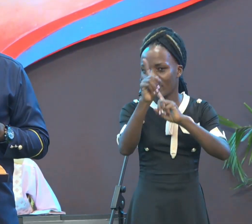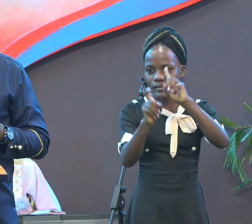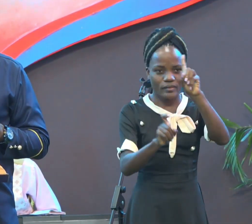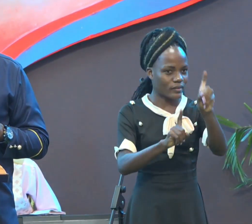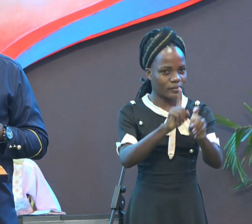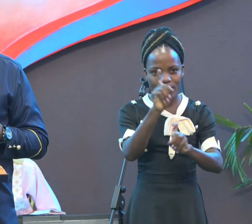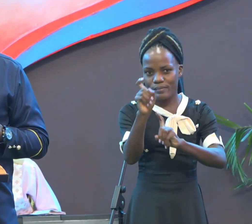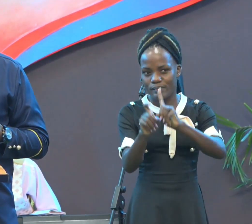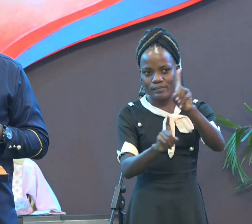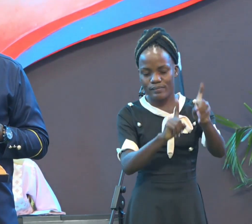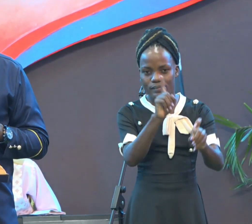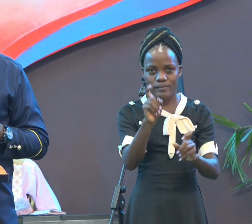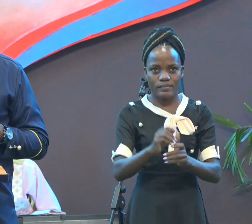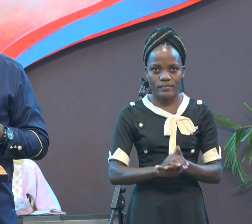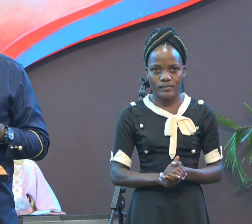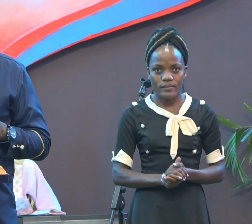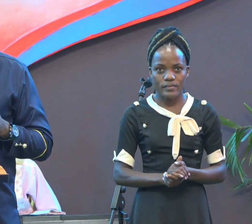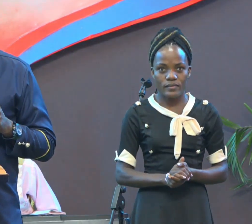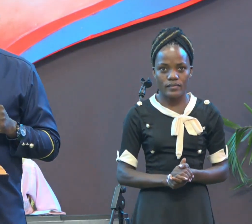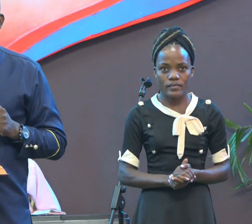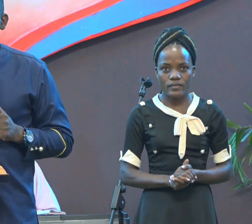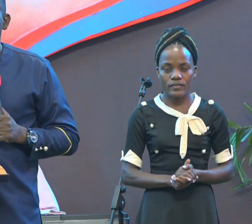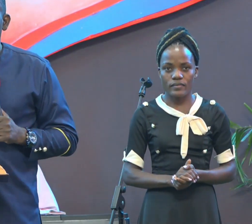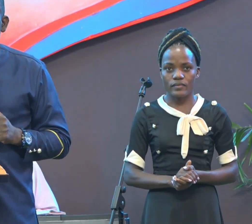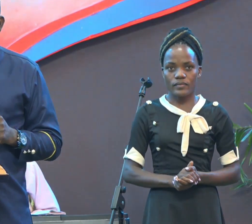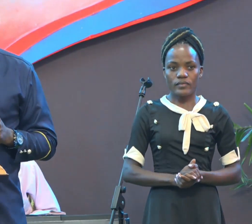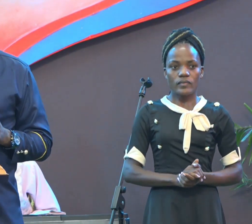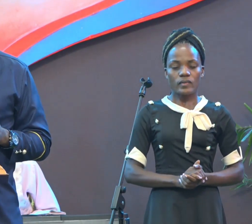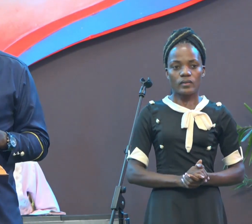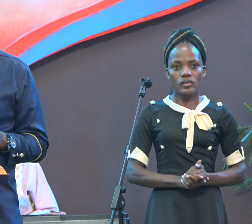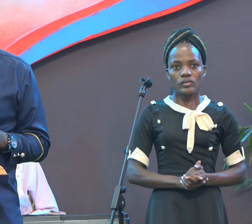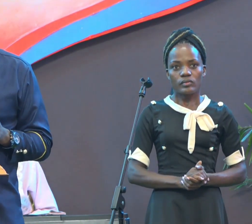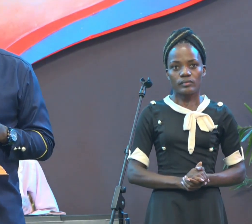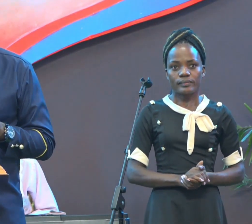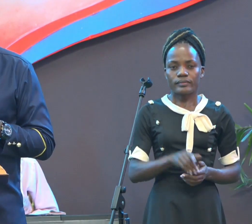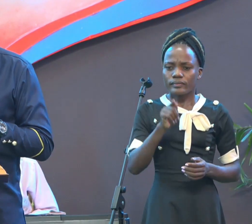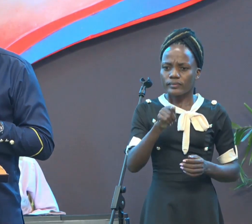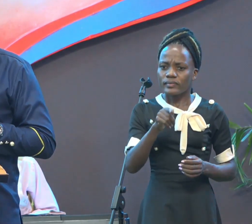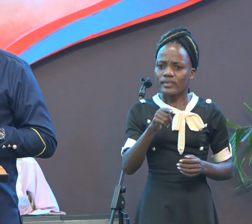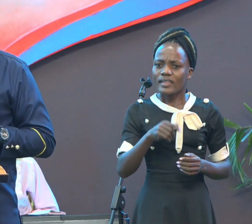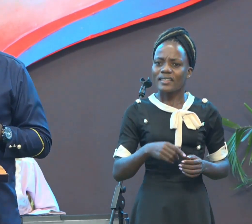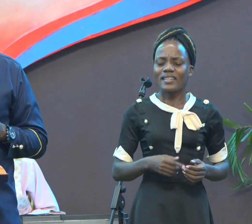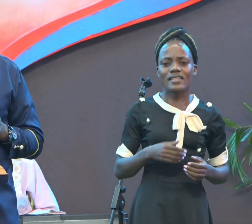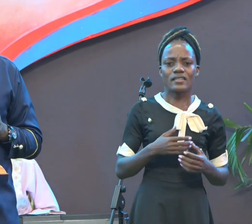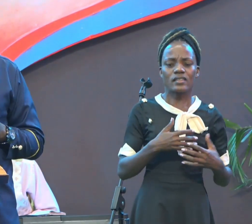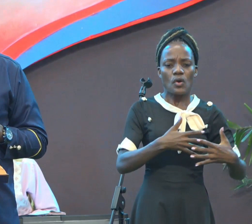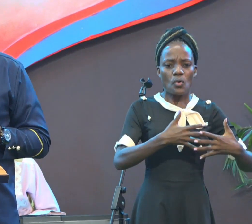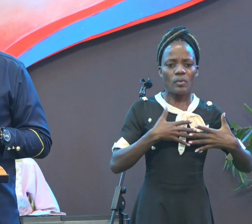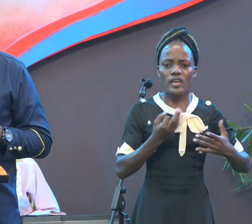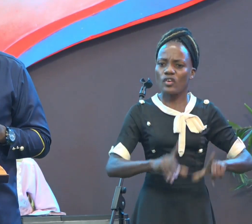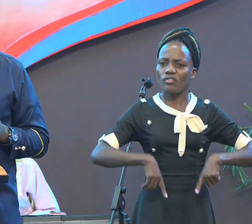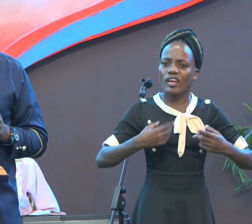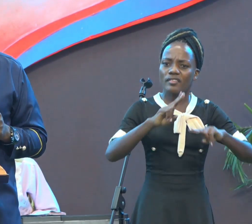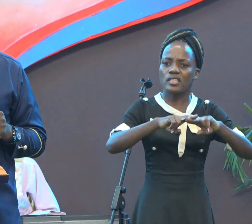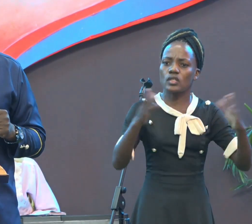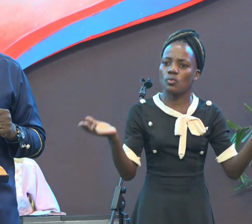that when you consume it, it becomes reducing? Ogwo omukka ogw'obulamu gutudde wa? Where is that breath of